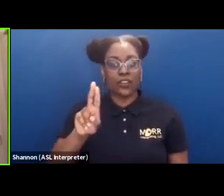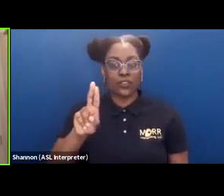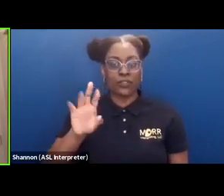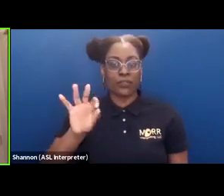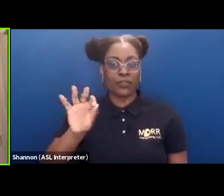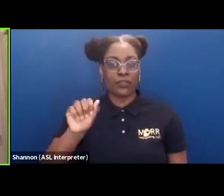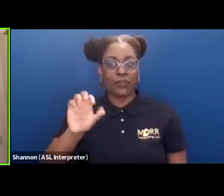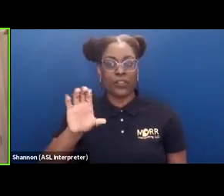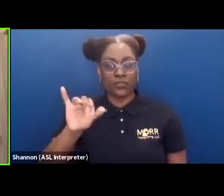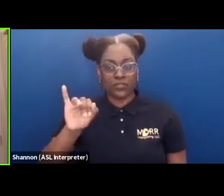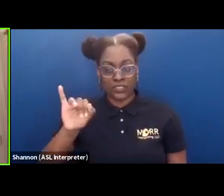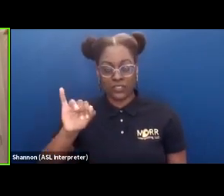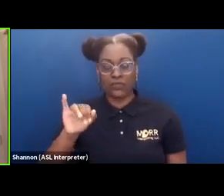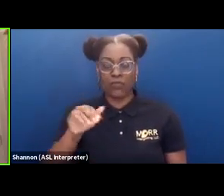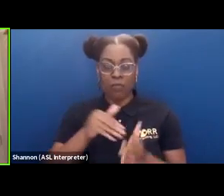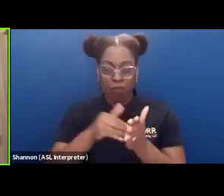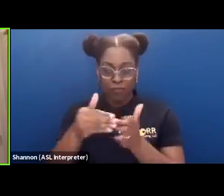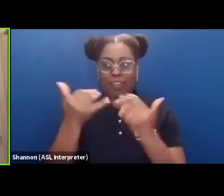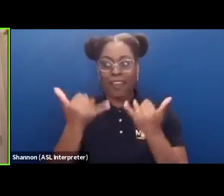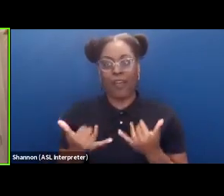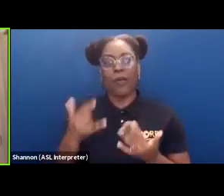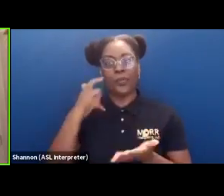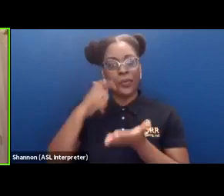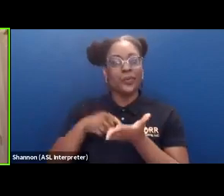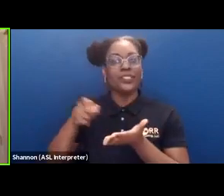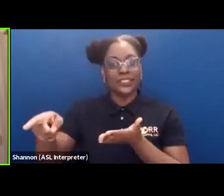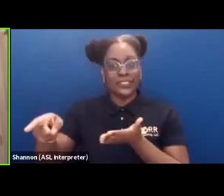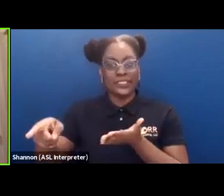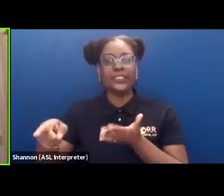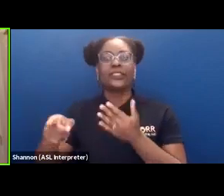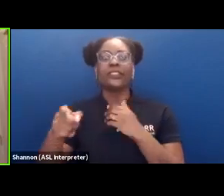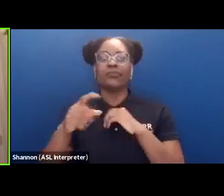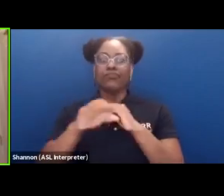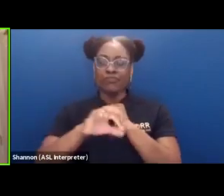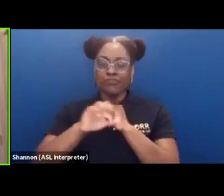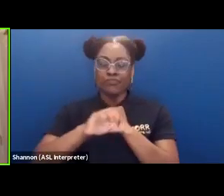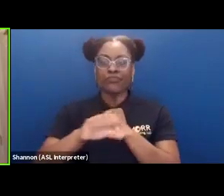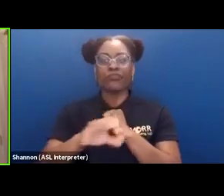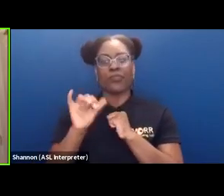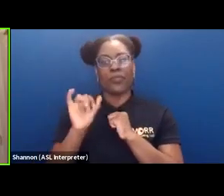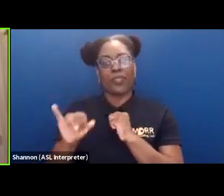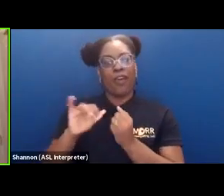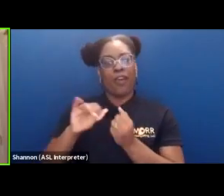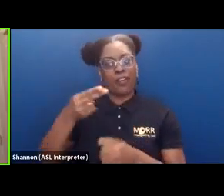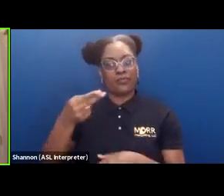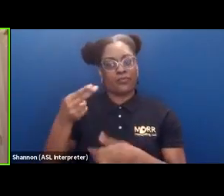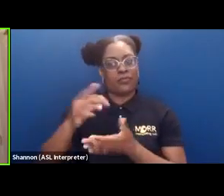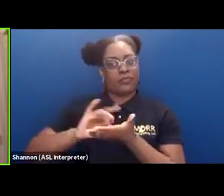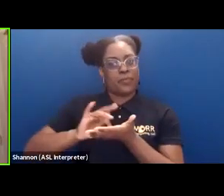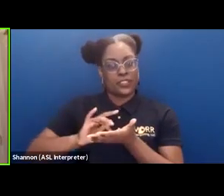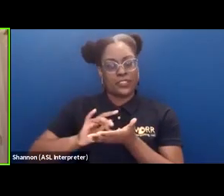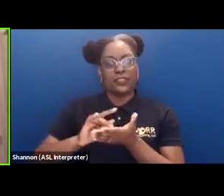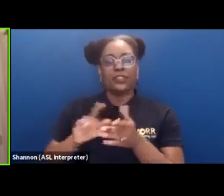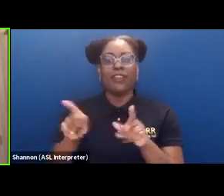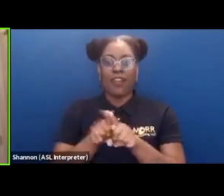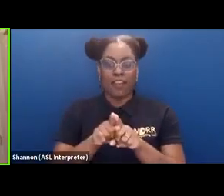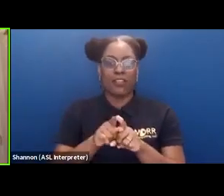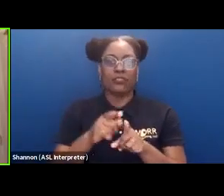talking about hydroxychloroquine as a lupus drug, or complicating the reasons that people